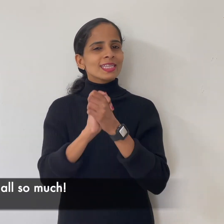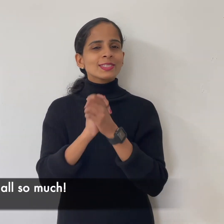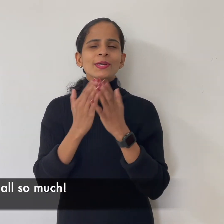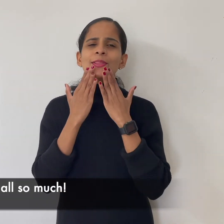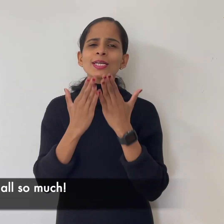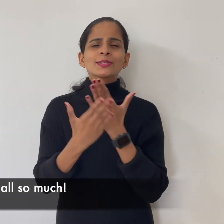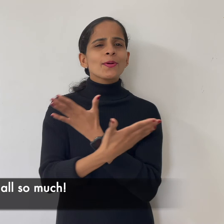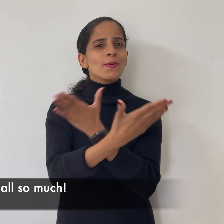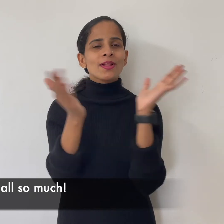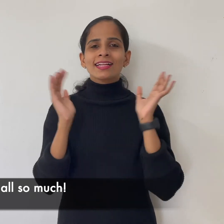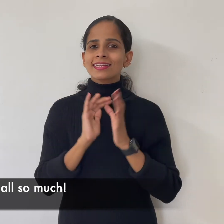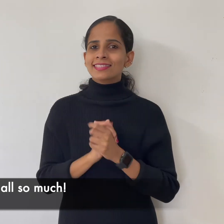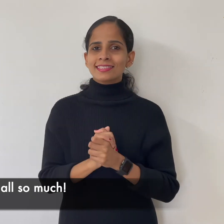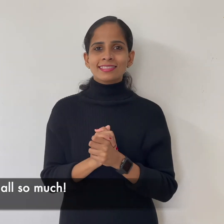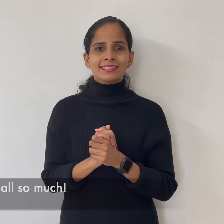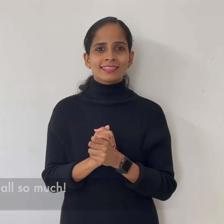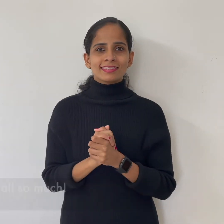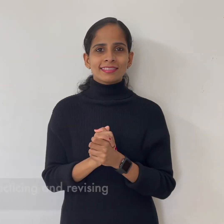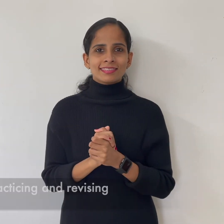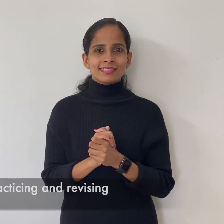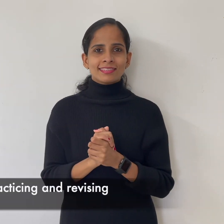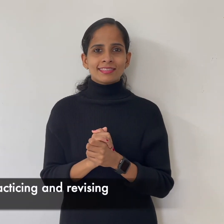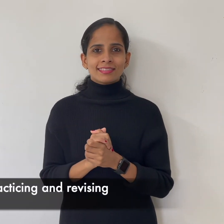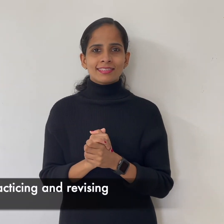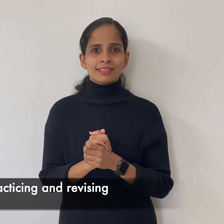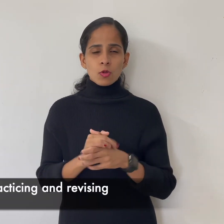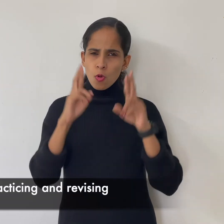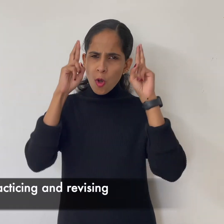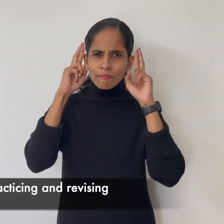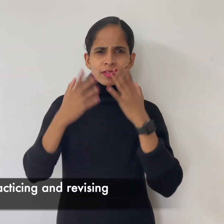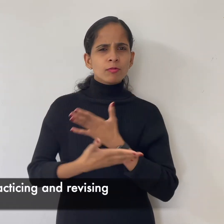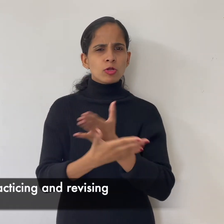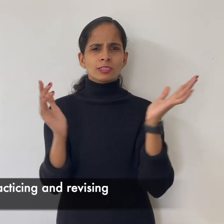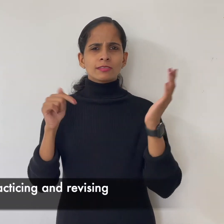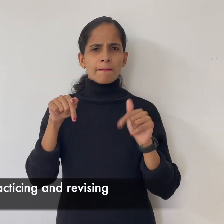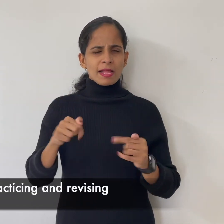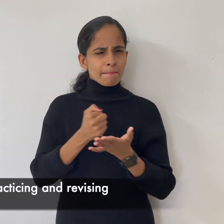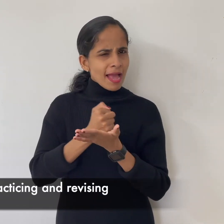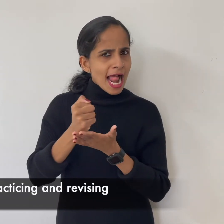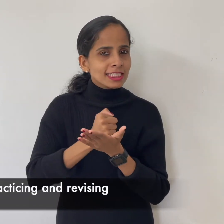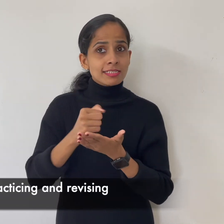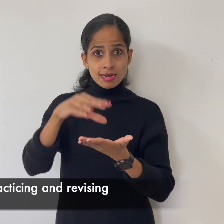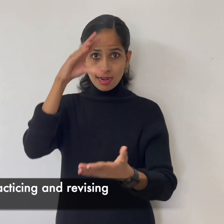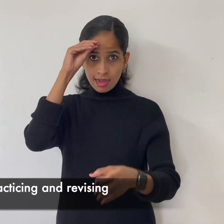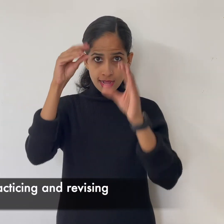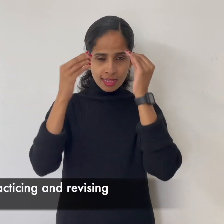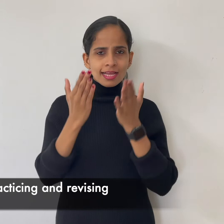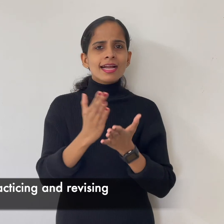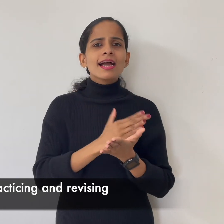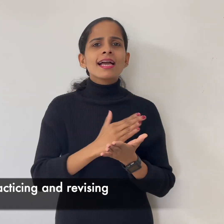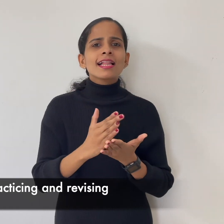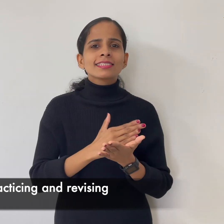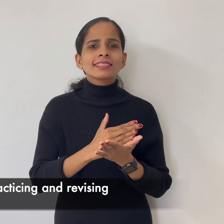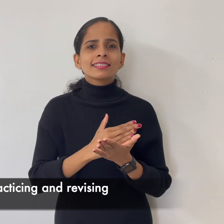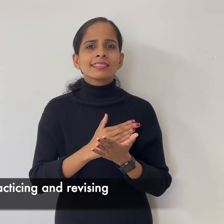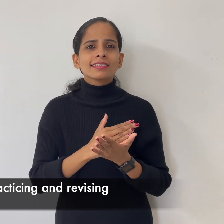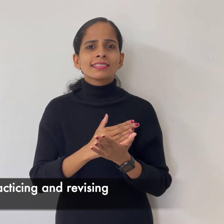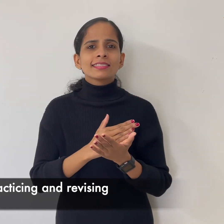Friends, thank you all so much. Hope you keep practicing and revising.